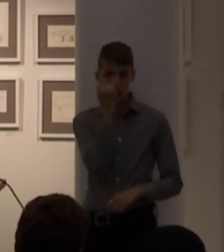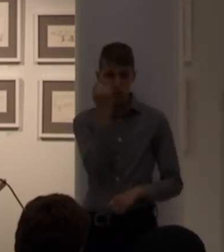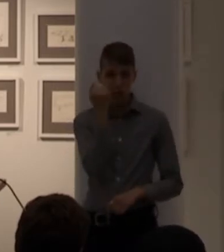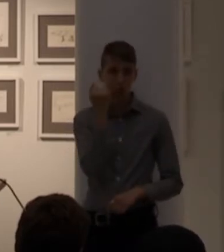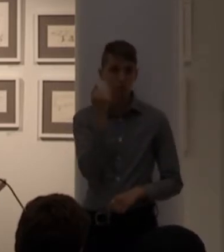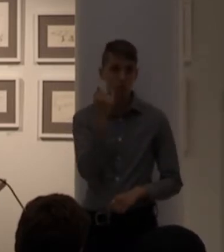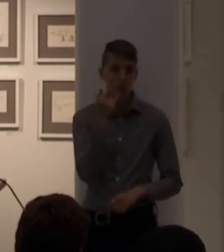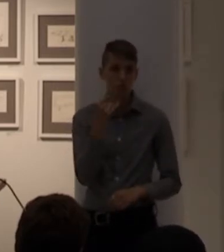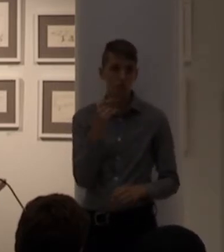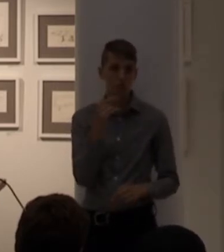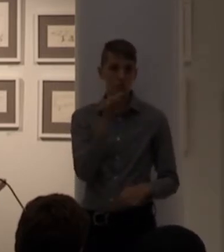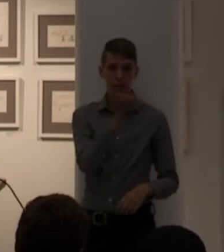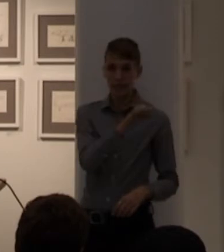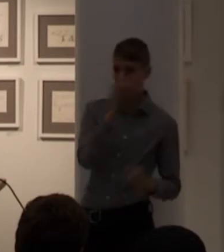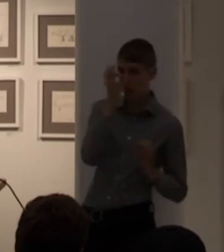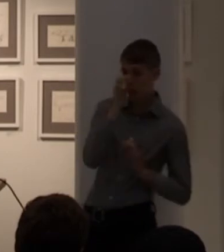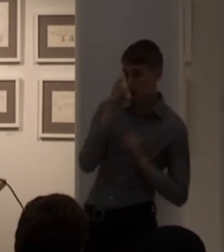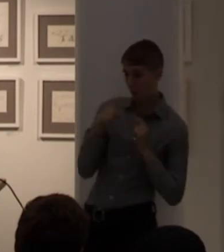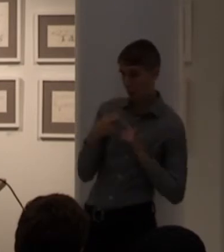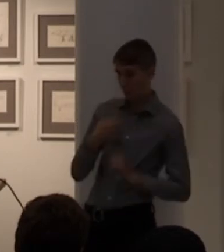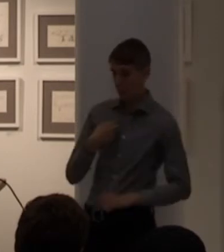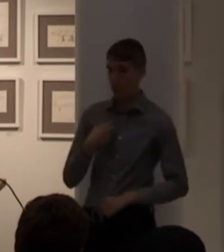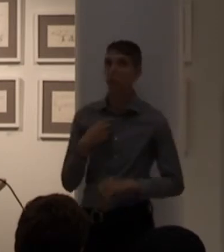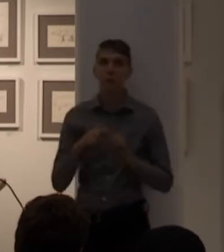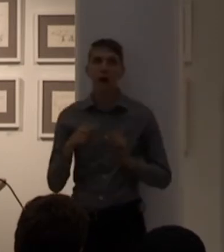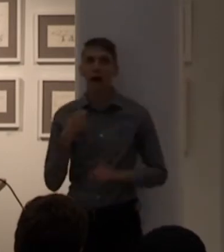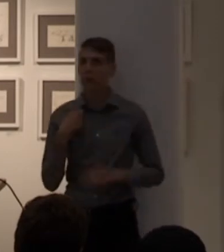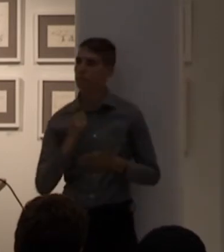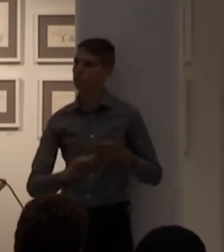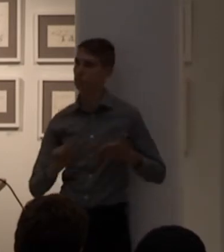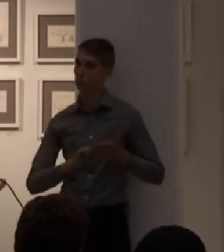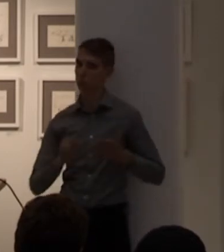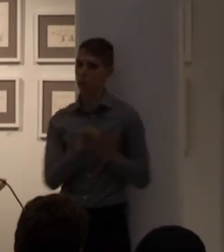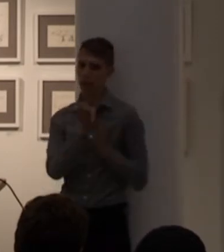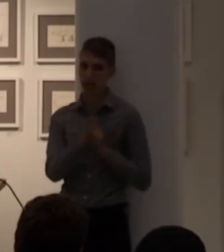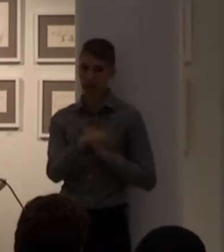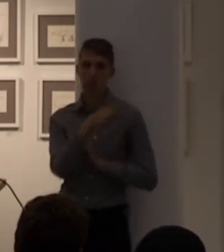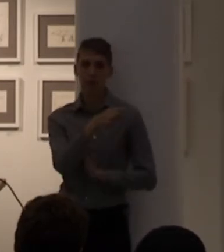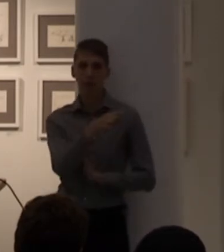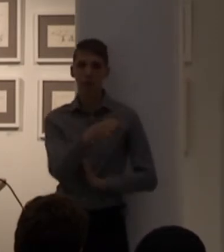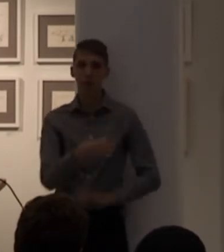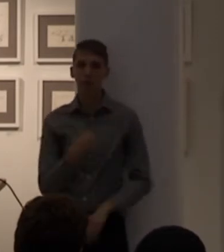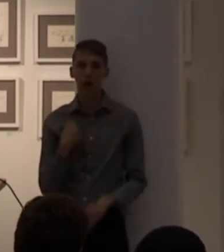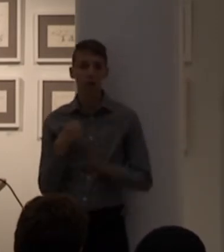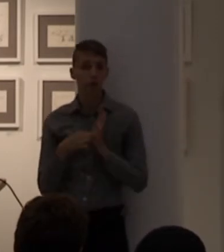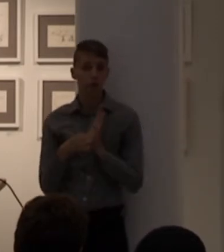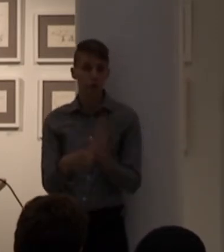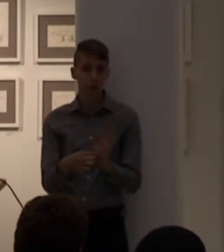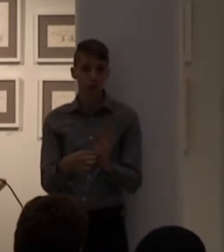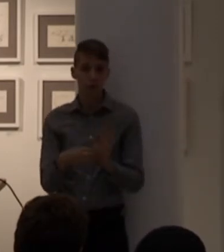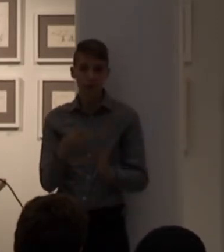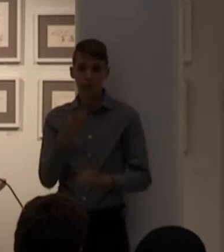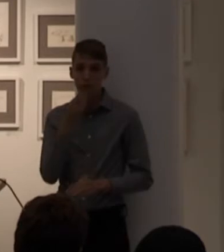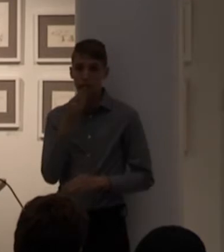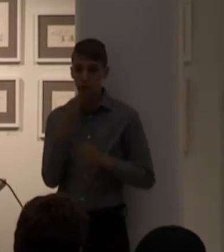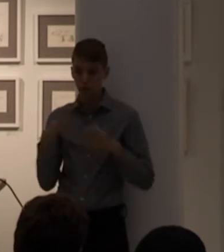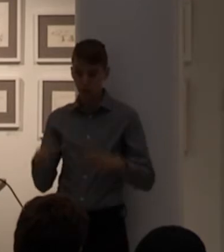about me, but I knew absolutely everything about him. And so I showed him the dinnerware, and he was aware of that. And I showed him the